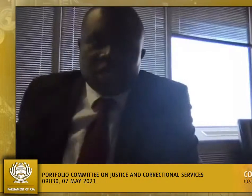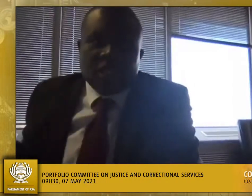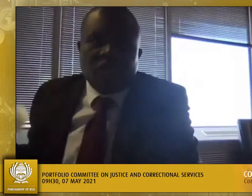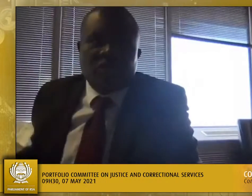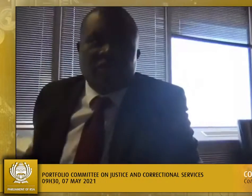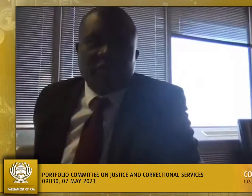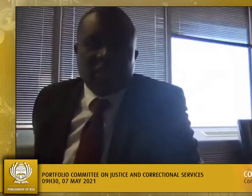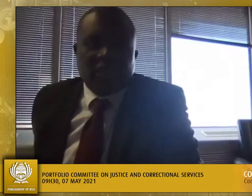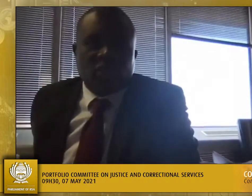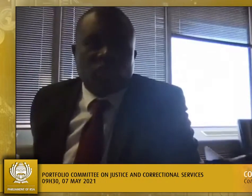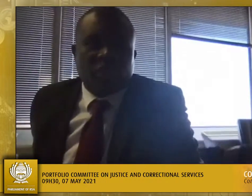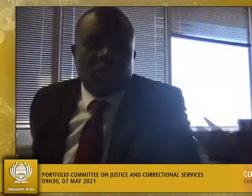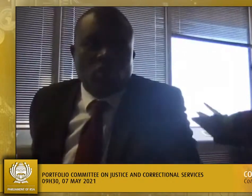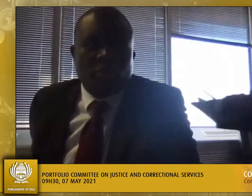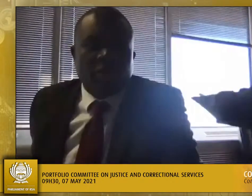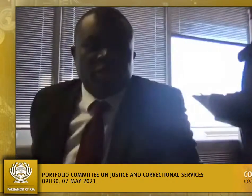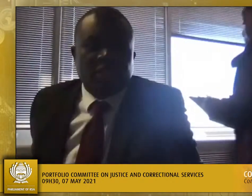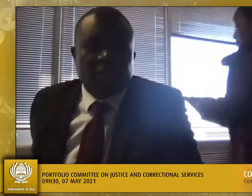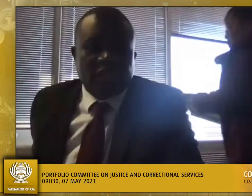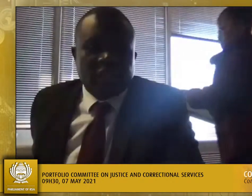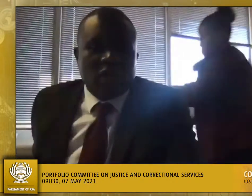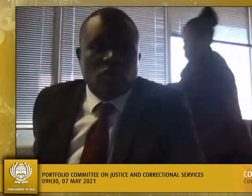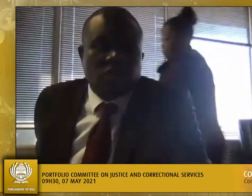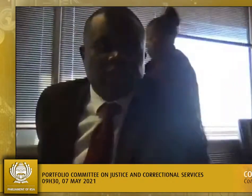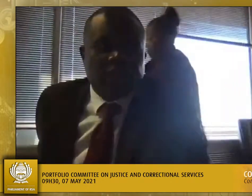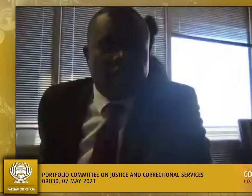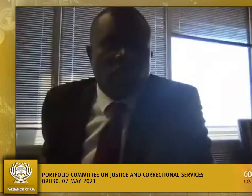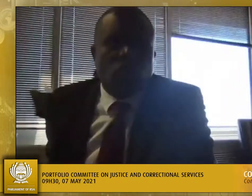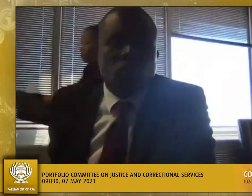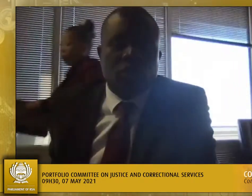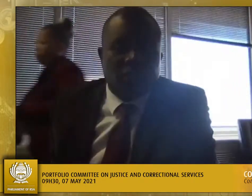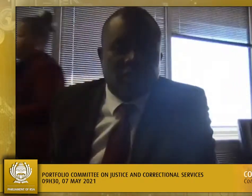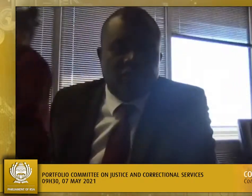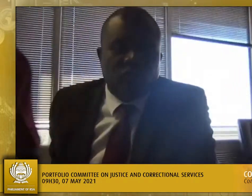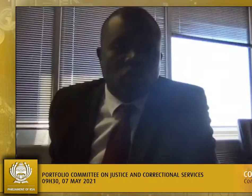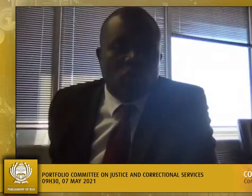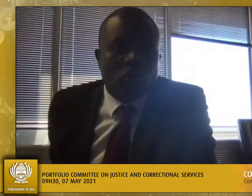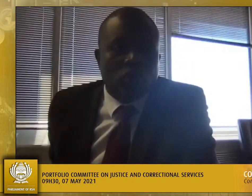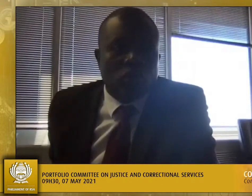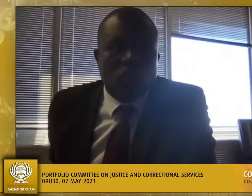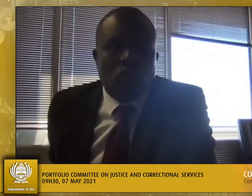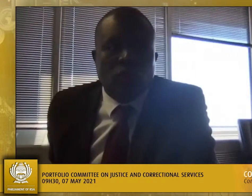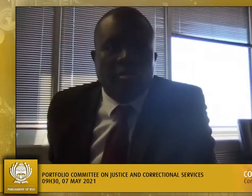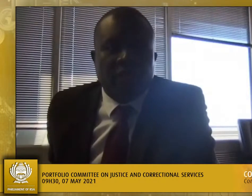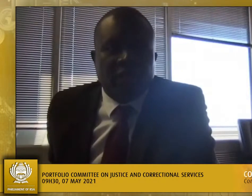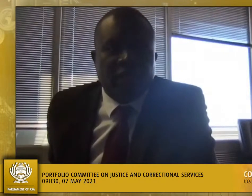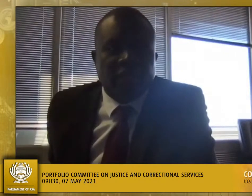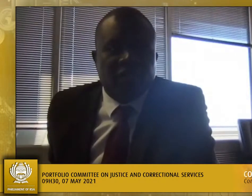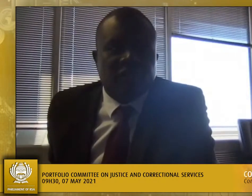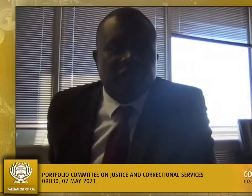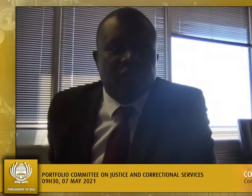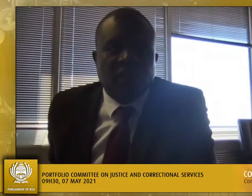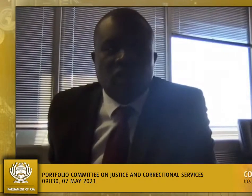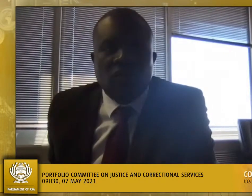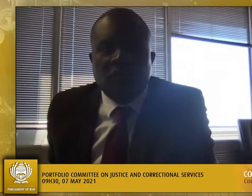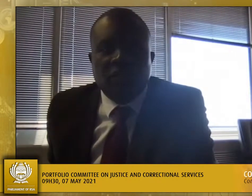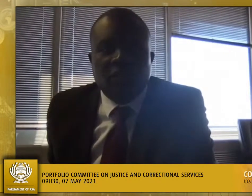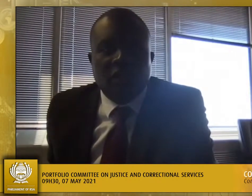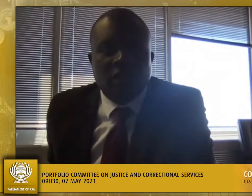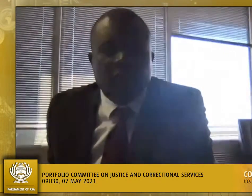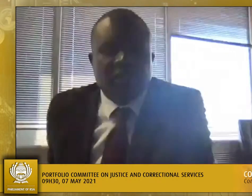thank you very much with your permission I would like to yield the floor to the acting chief financial